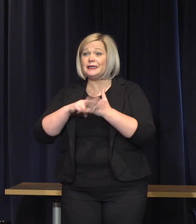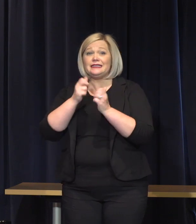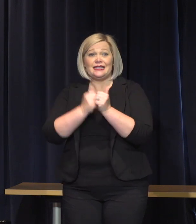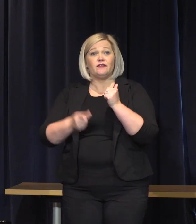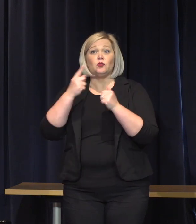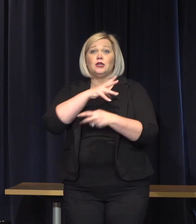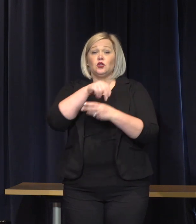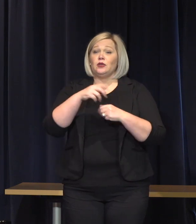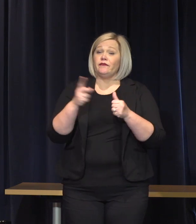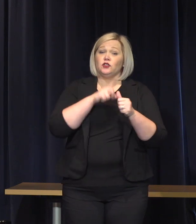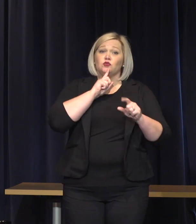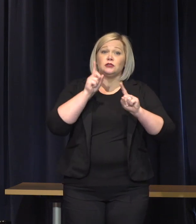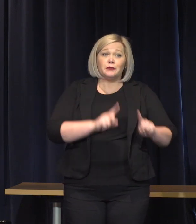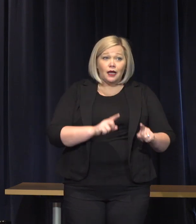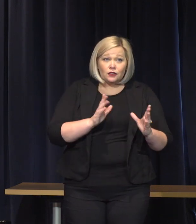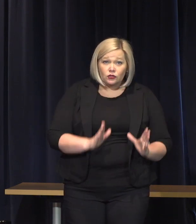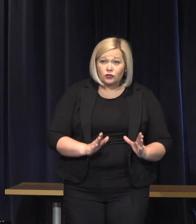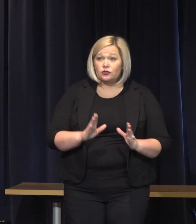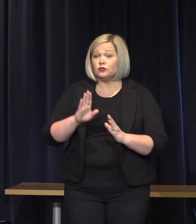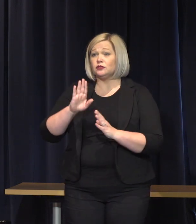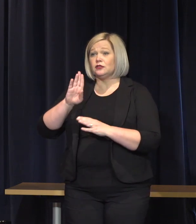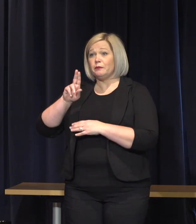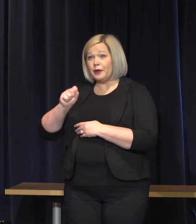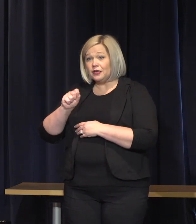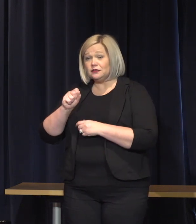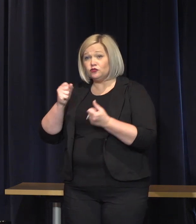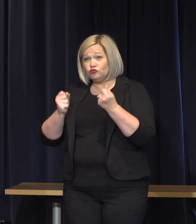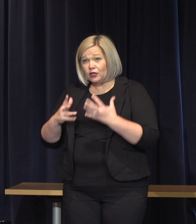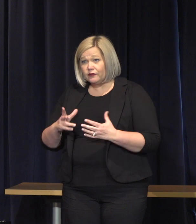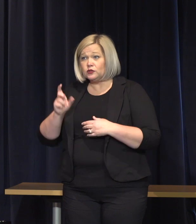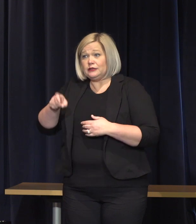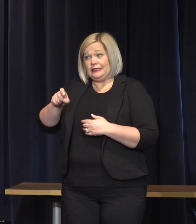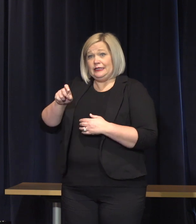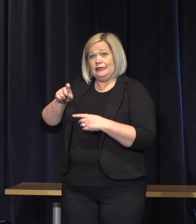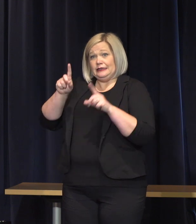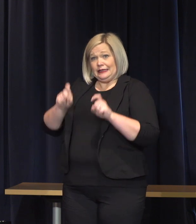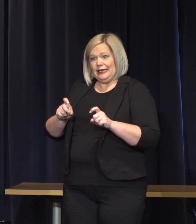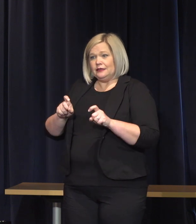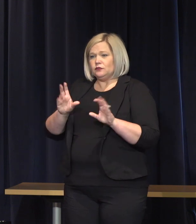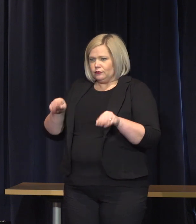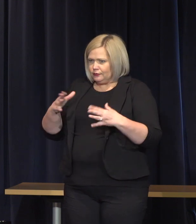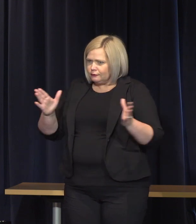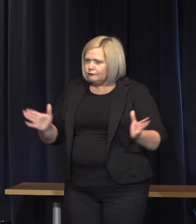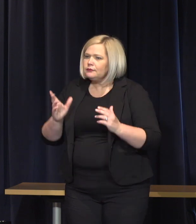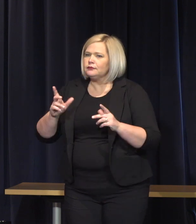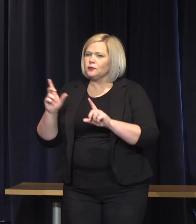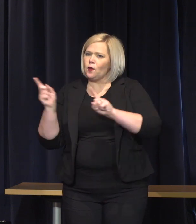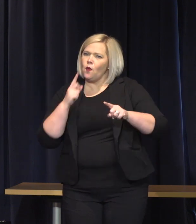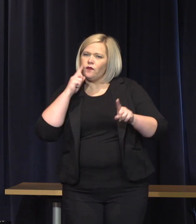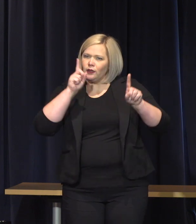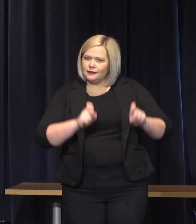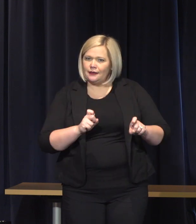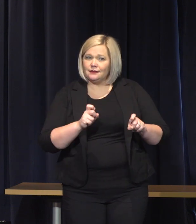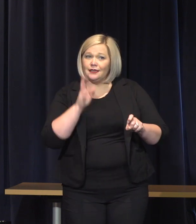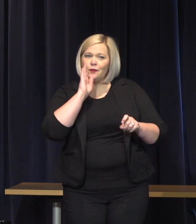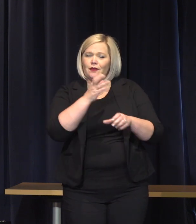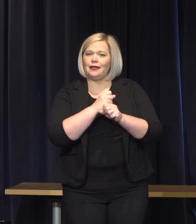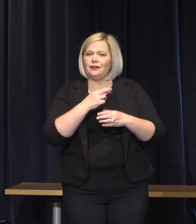responders and also bus drivers who need a COVID-19 test, to get the test and also to get their results